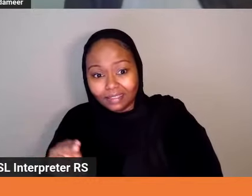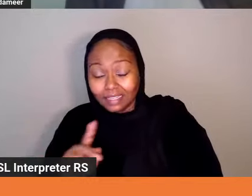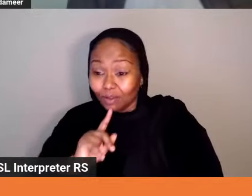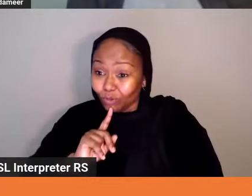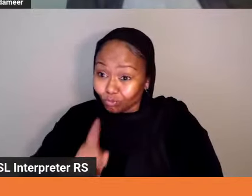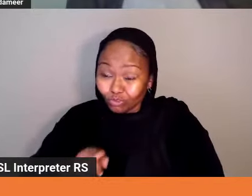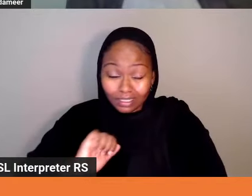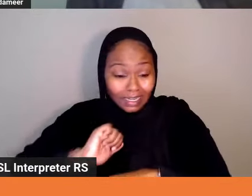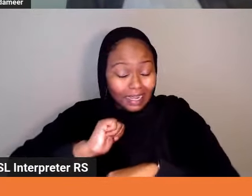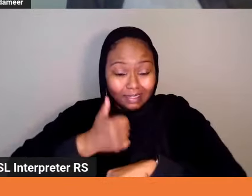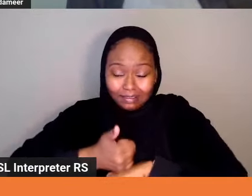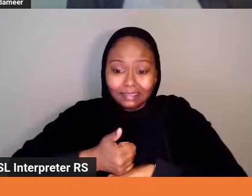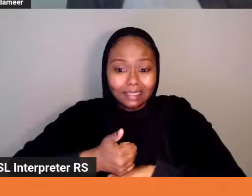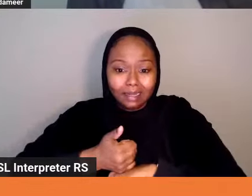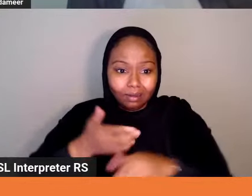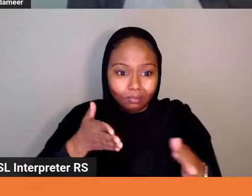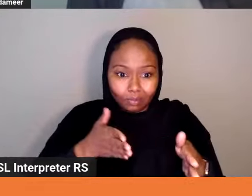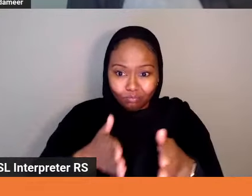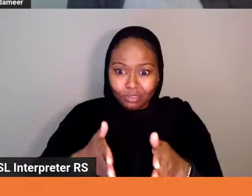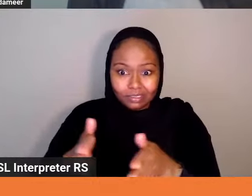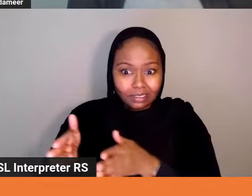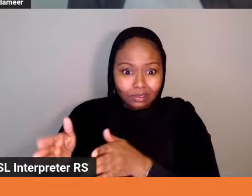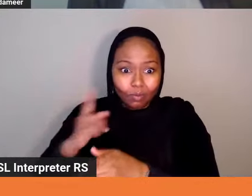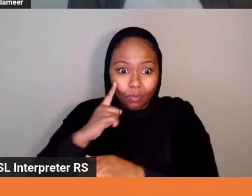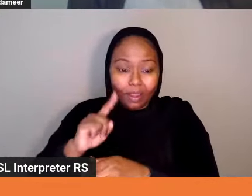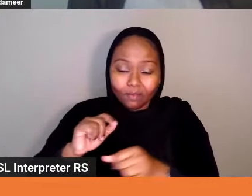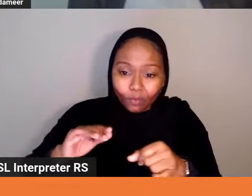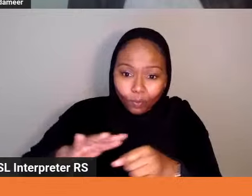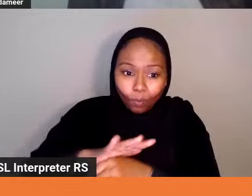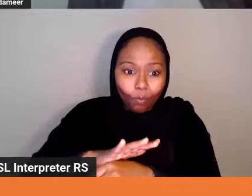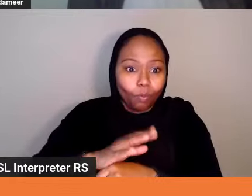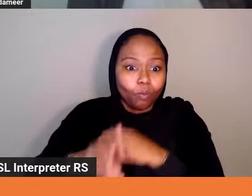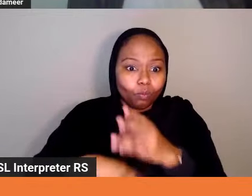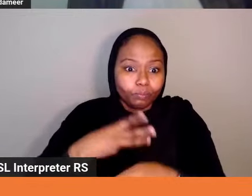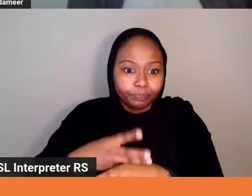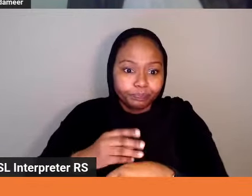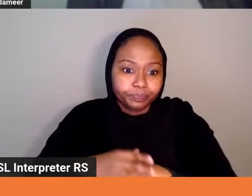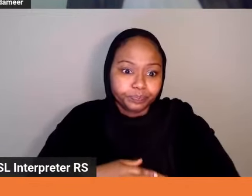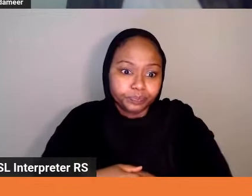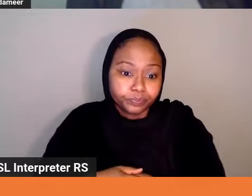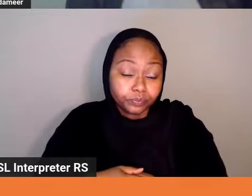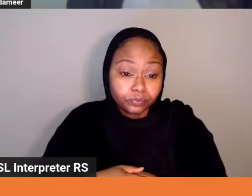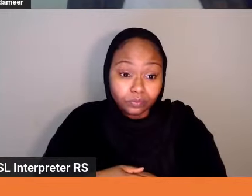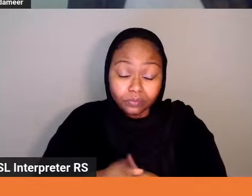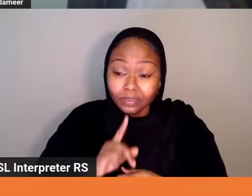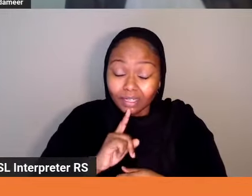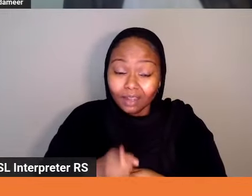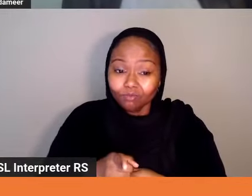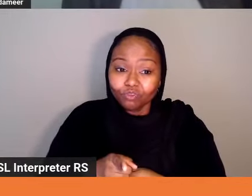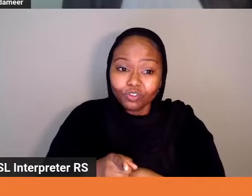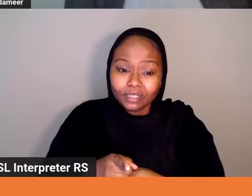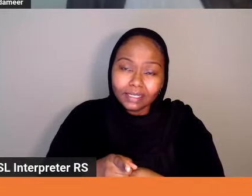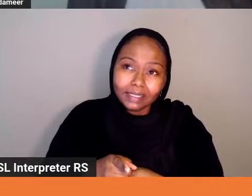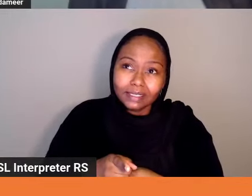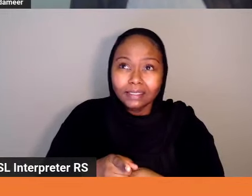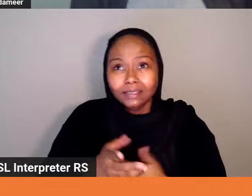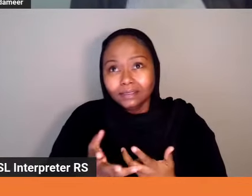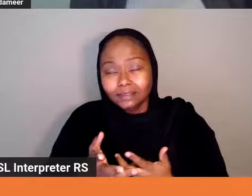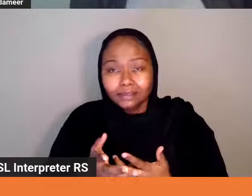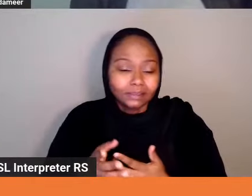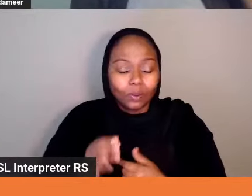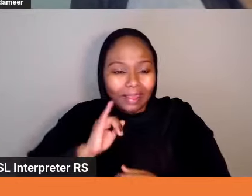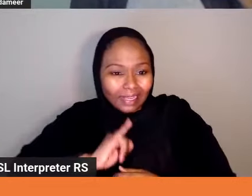the whole civilians in the global level. And a frame like Israel